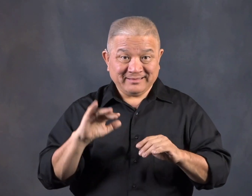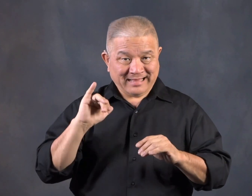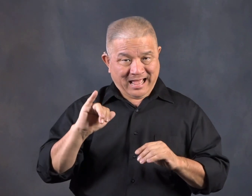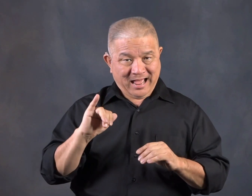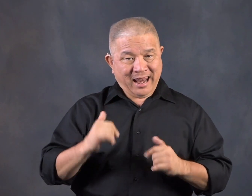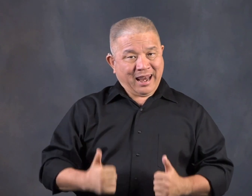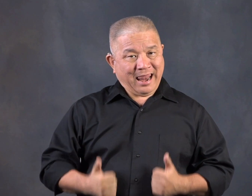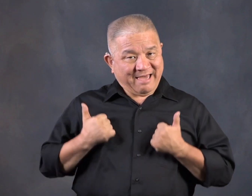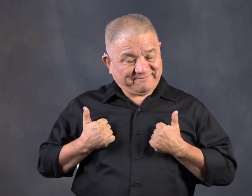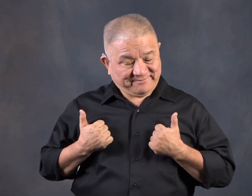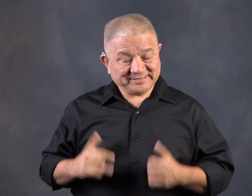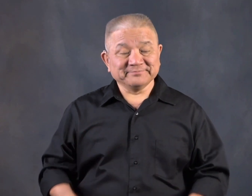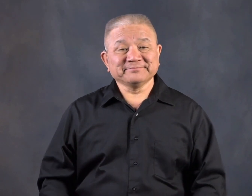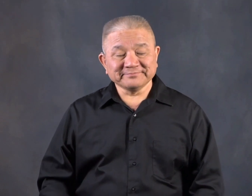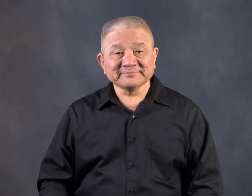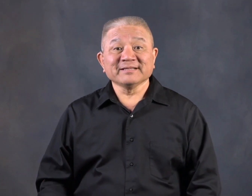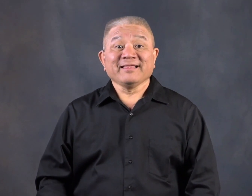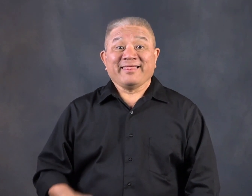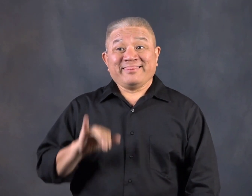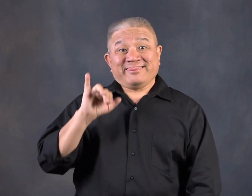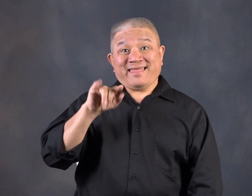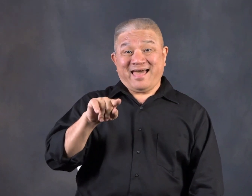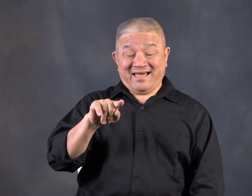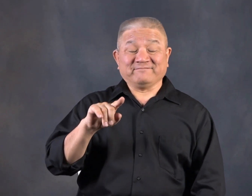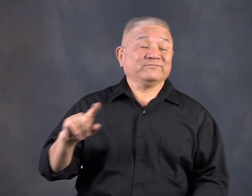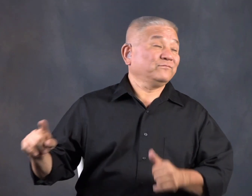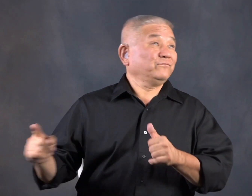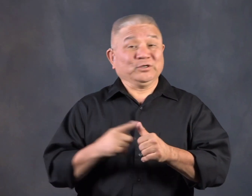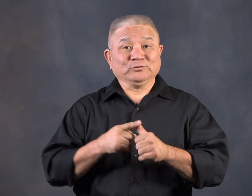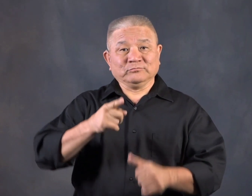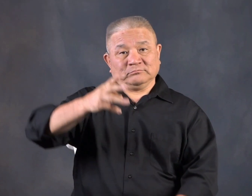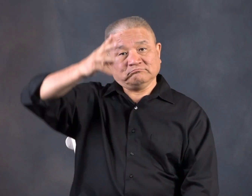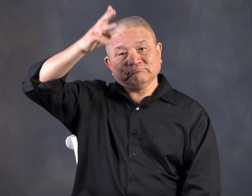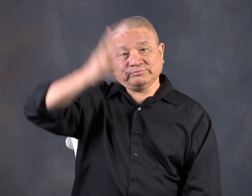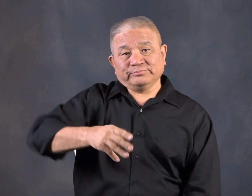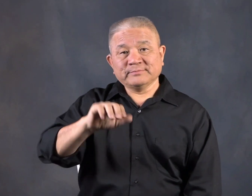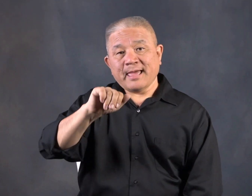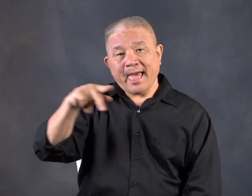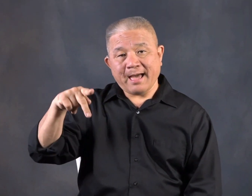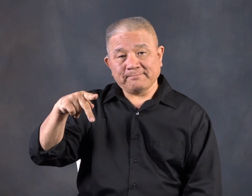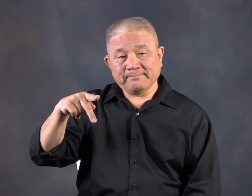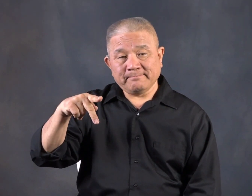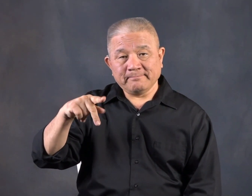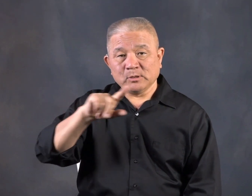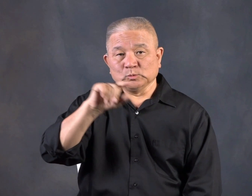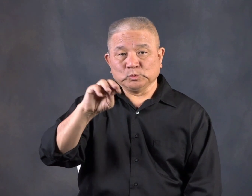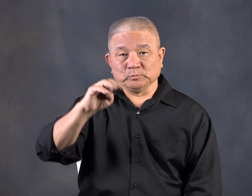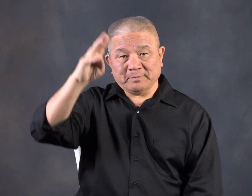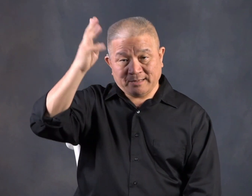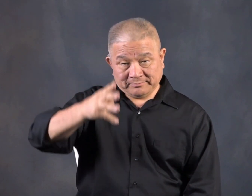in real time, basically in live, but virtually. First, you download the Zoom app to your